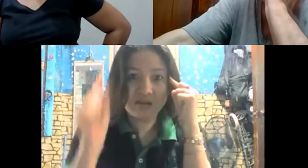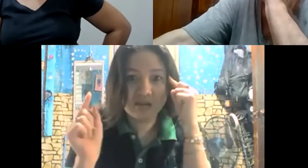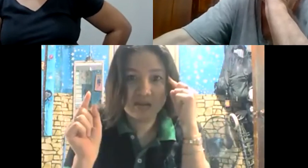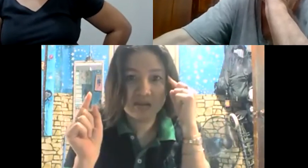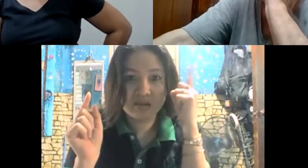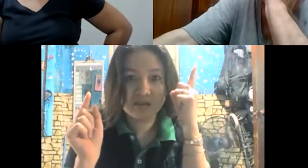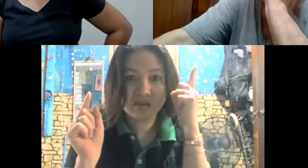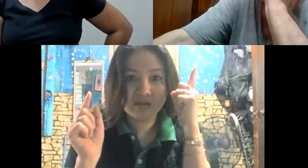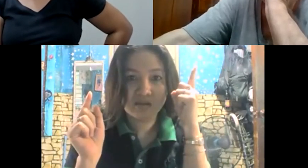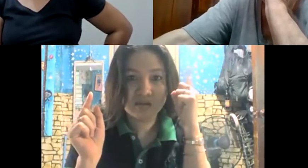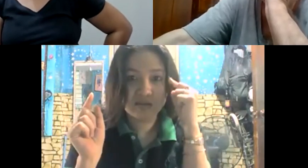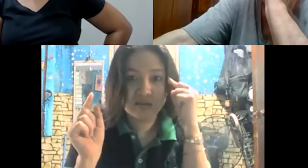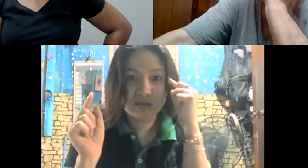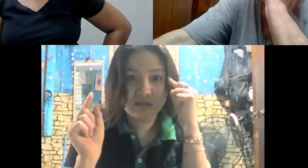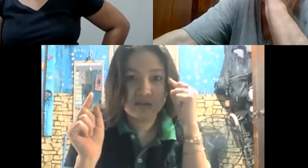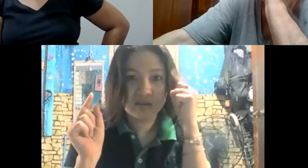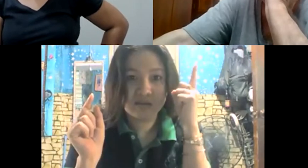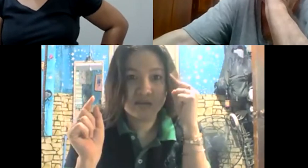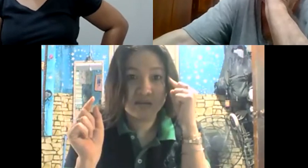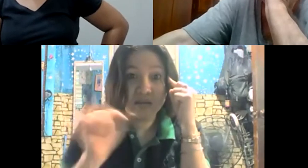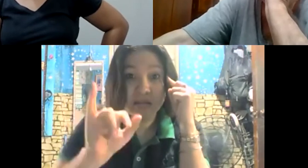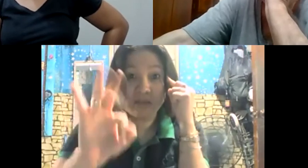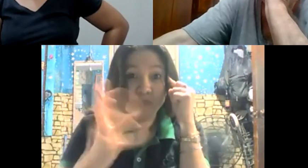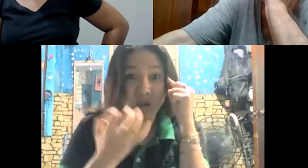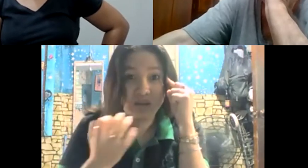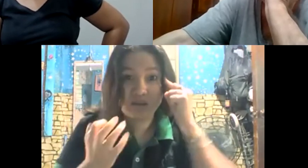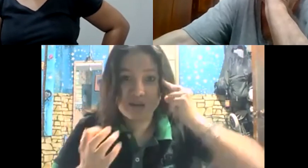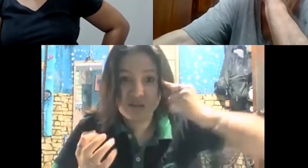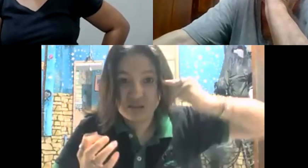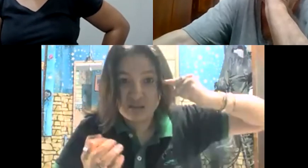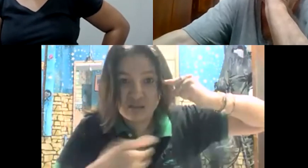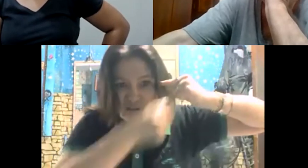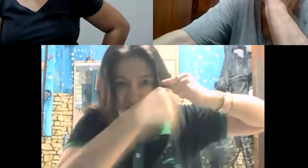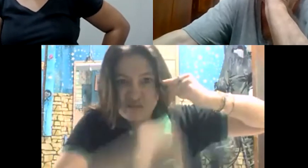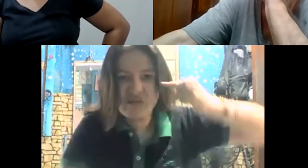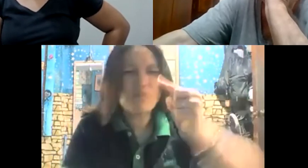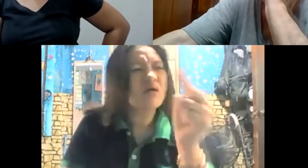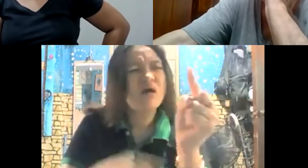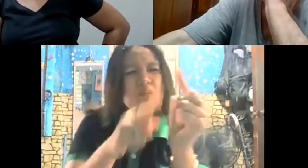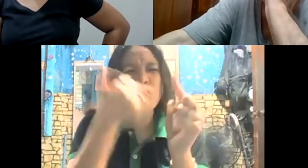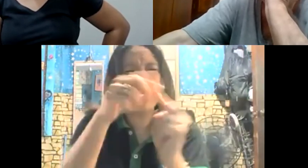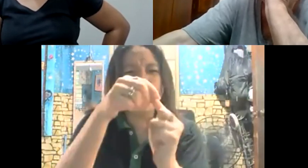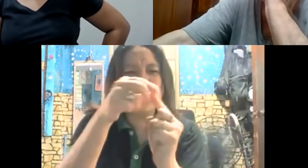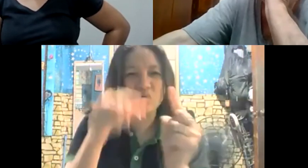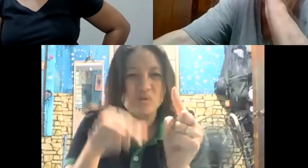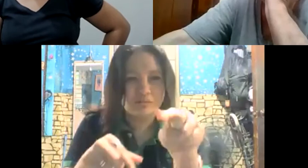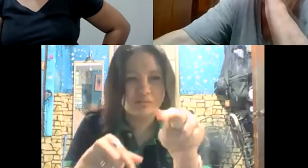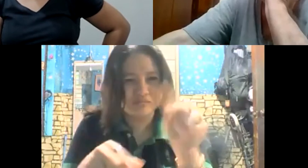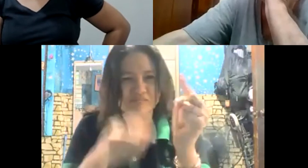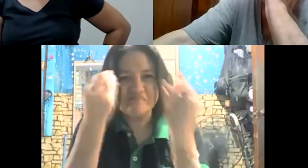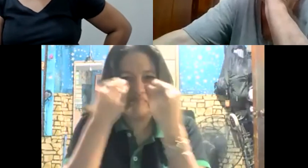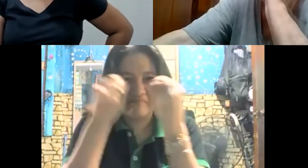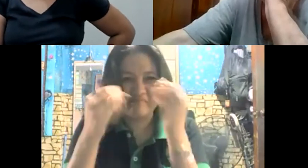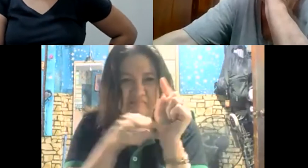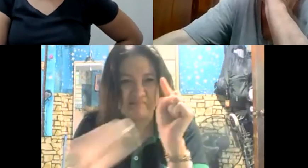think hot tempered. I think that's the initial hand shape, as opposed to the index finger